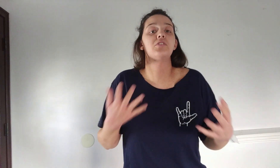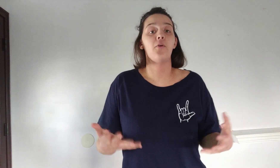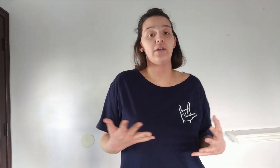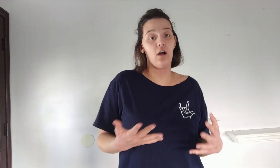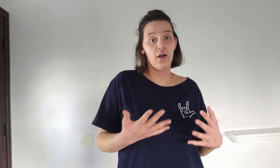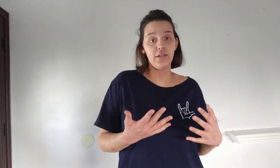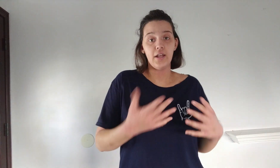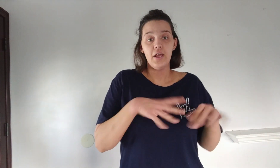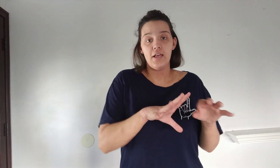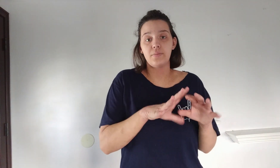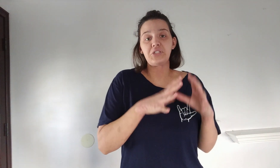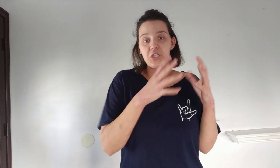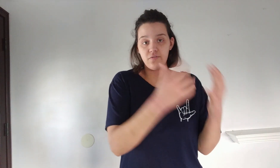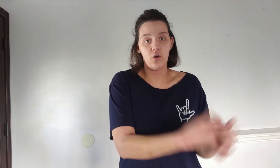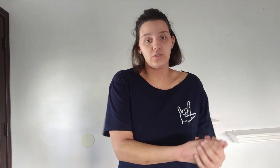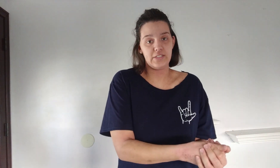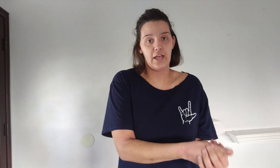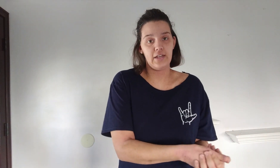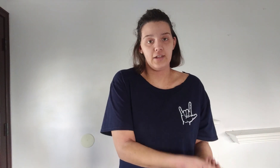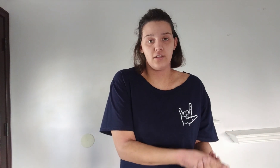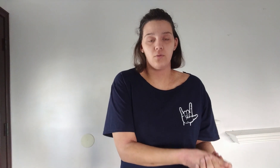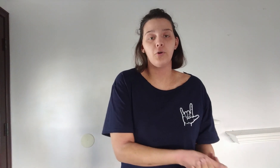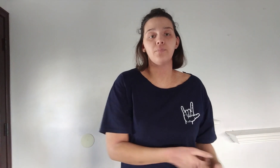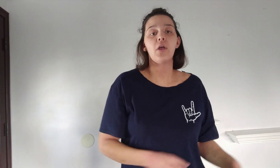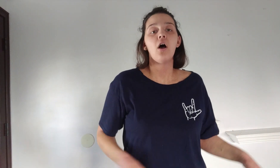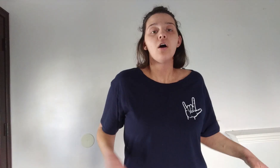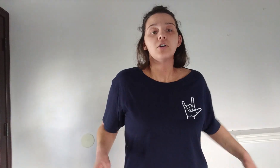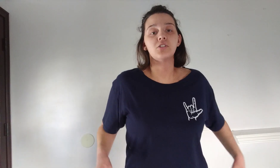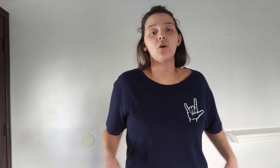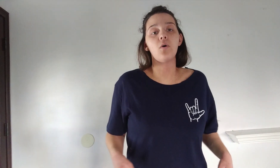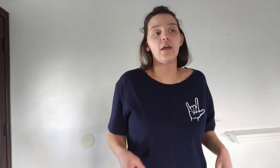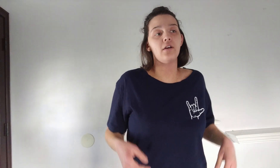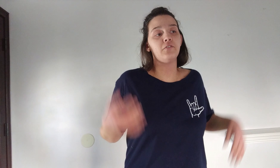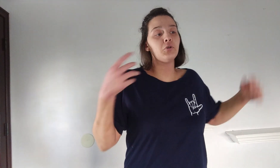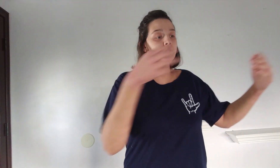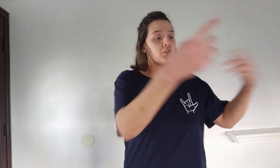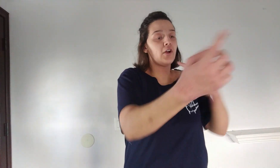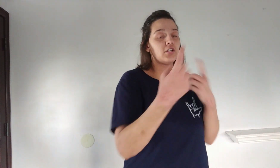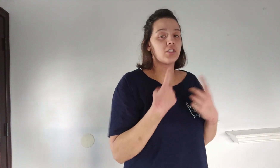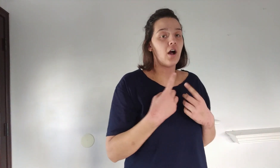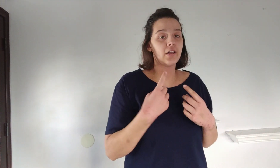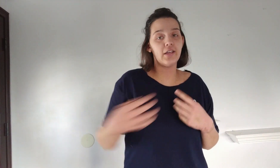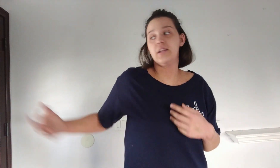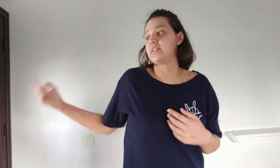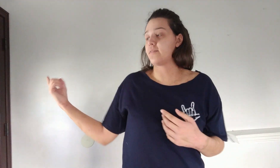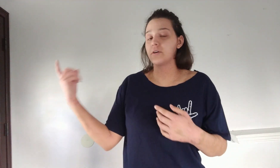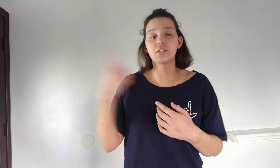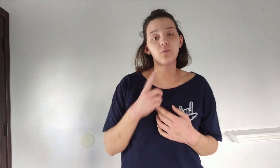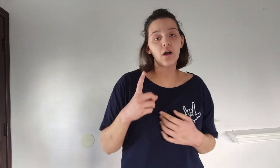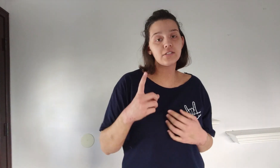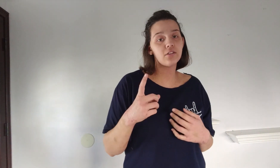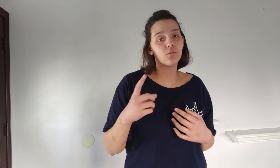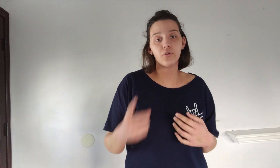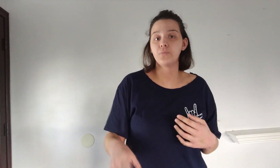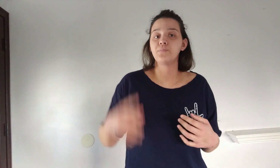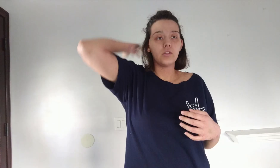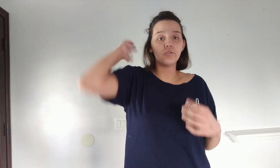going on, especially if no one's signing in the room. So if you and your friend are talking and a deaf person walks in the room, you should